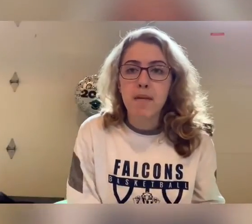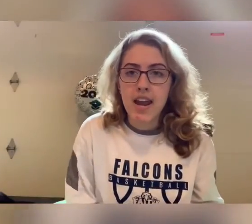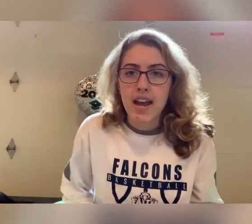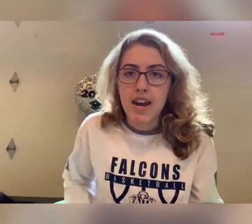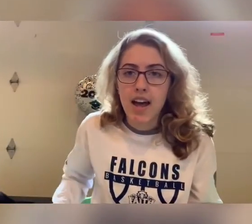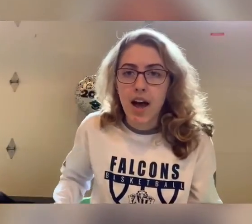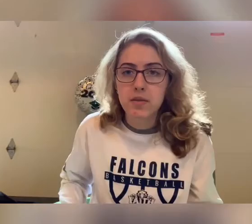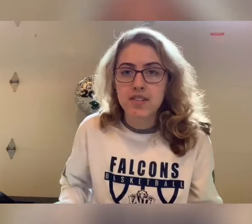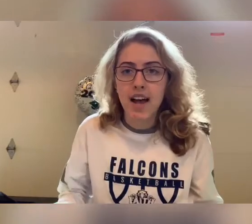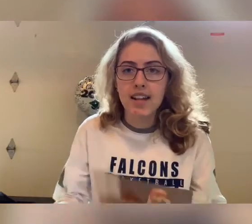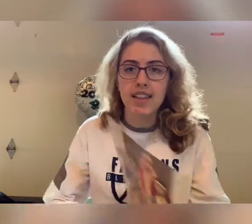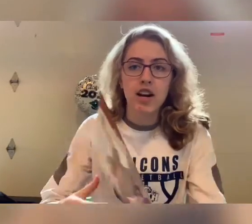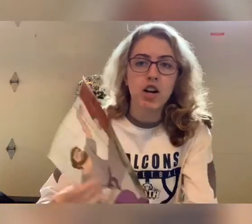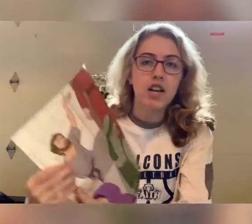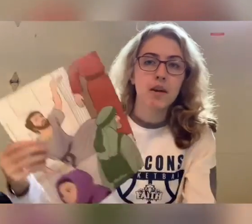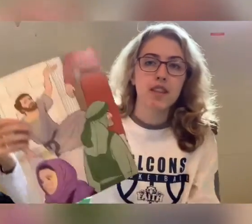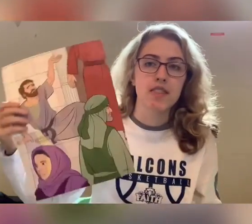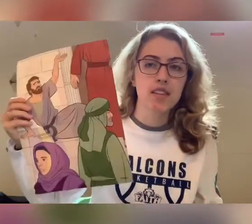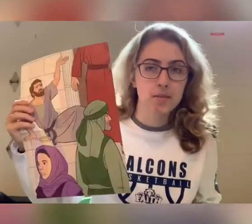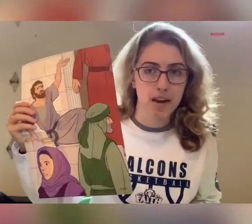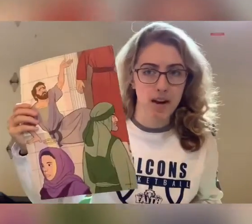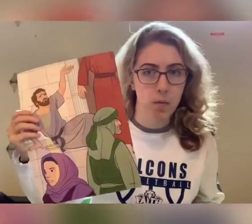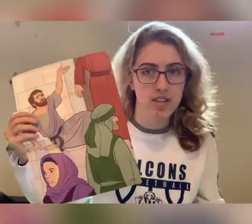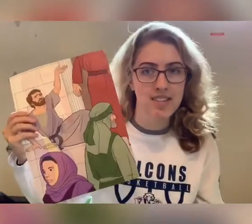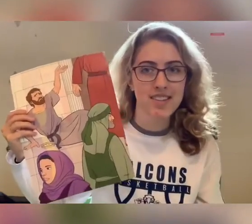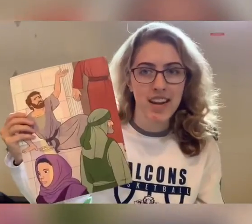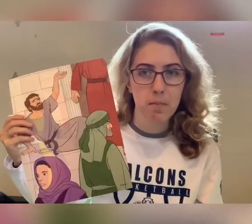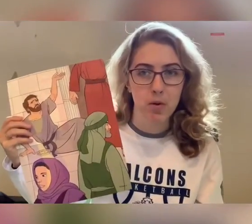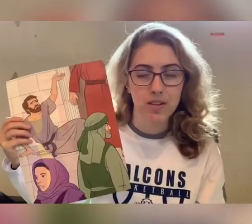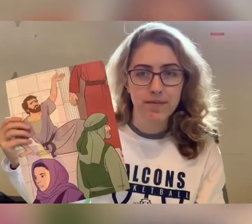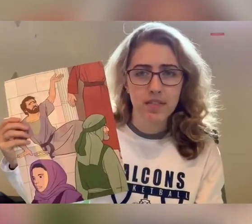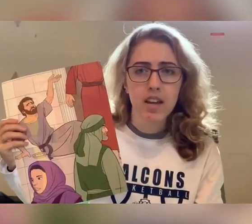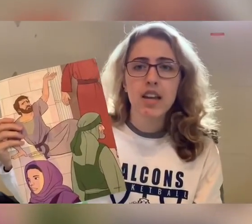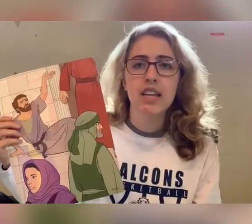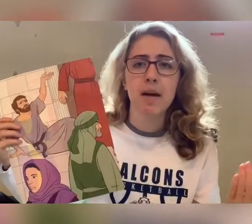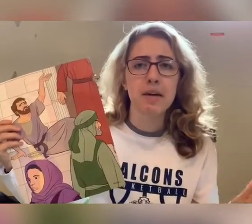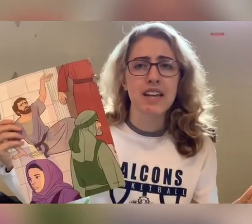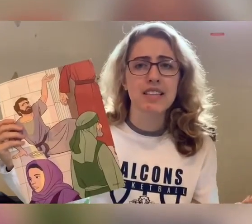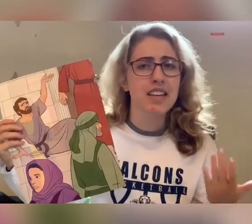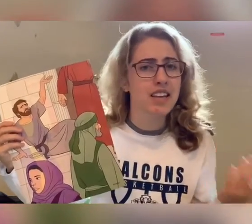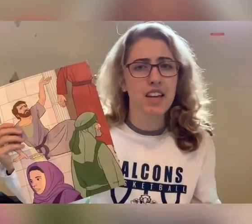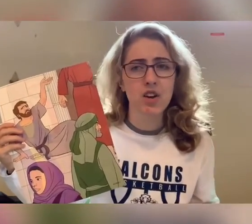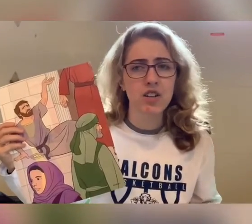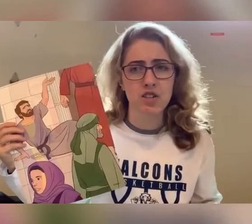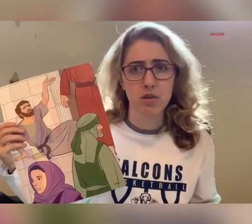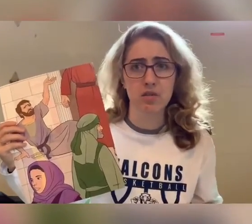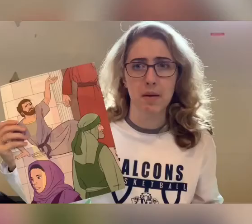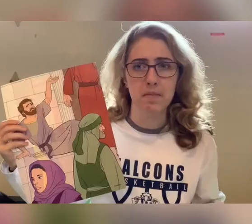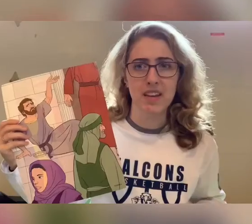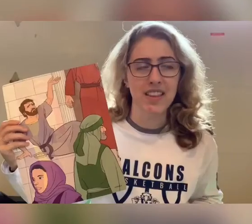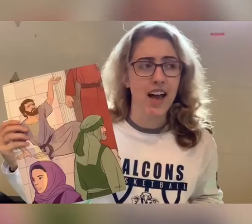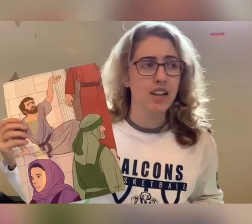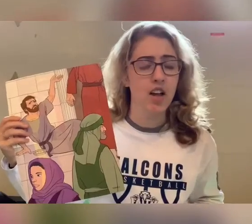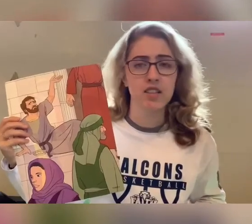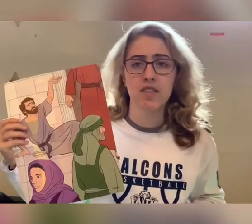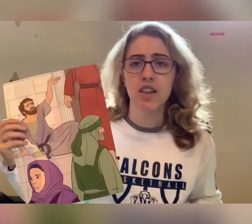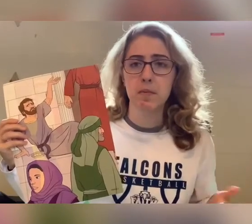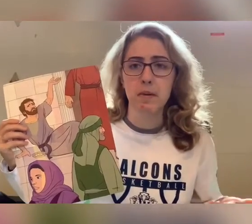man outside there. This man was disabled. That means he couldn't do something that lots of other people can